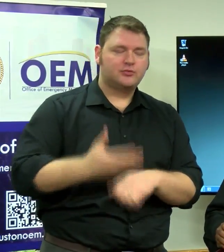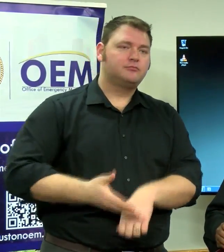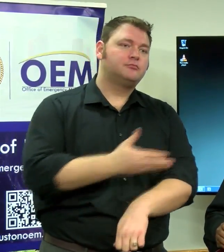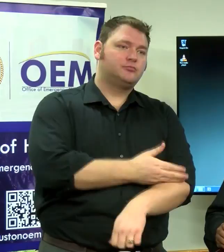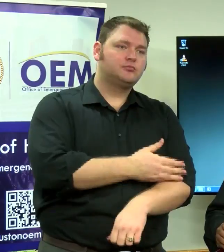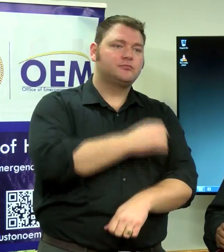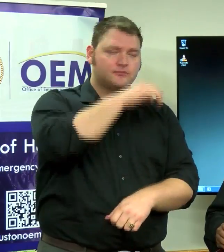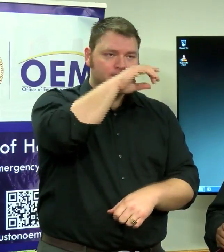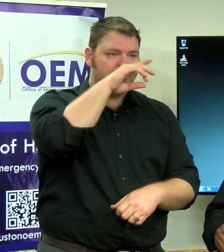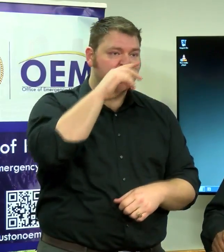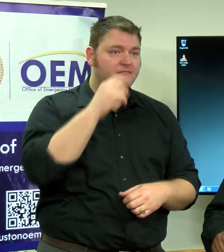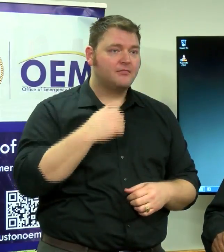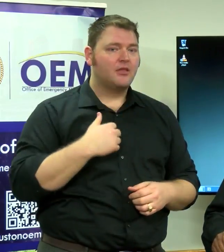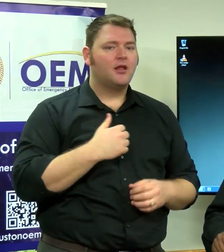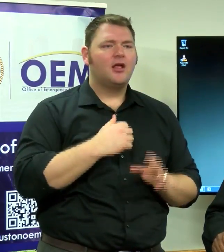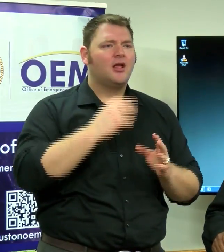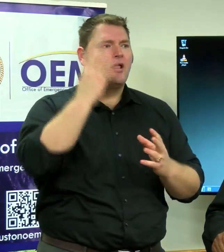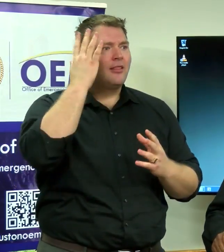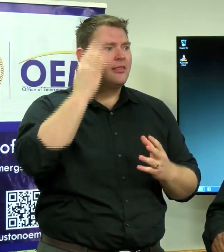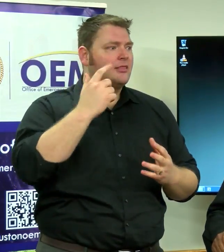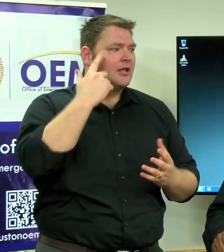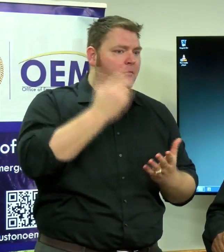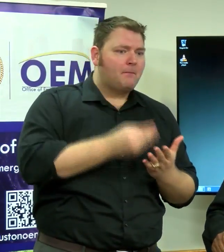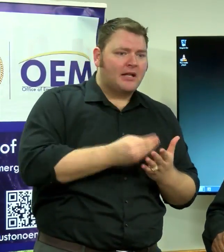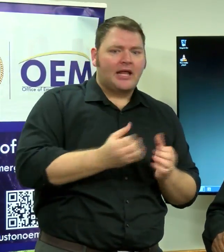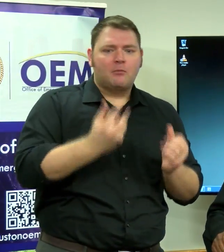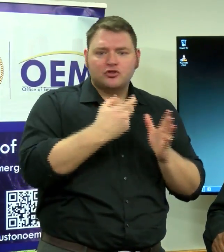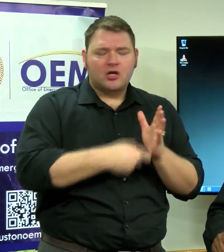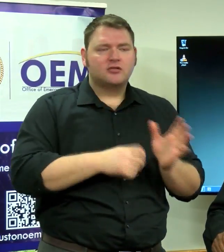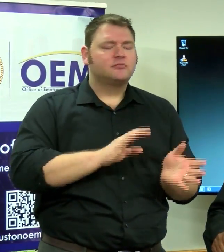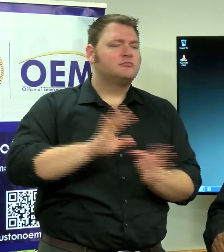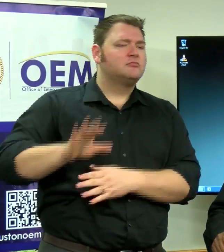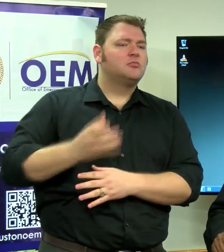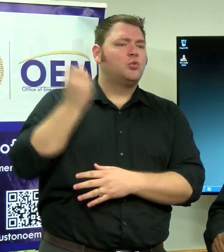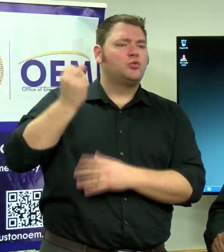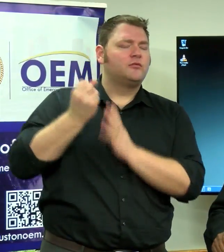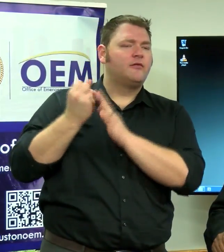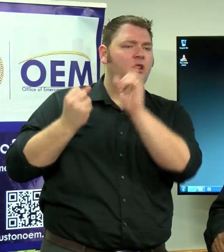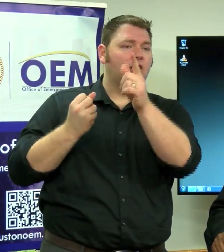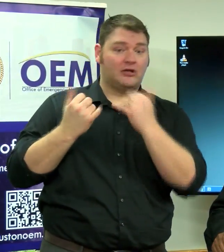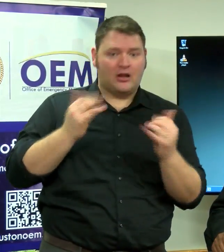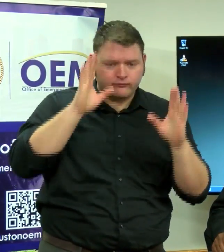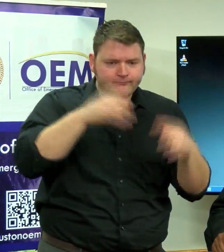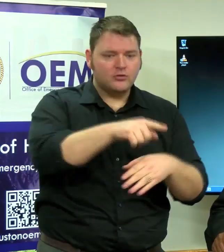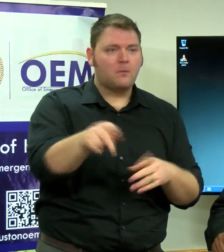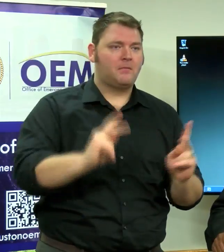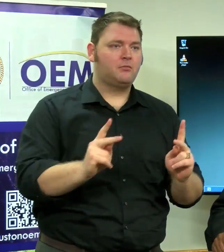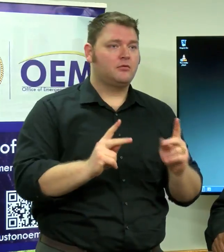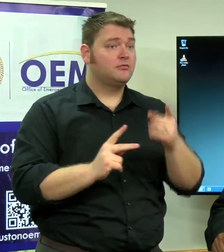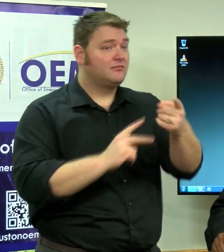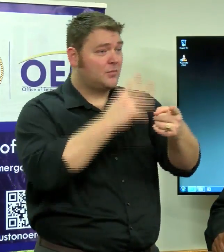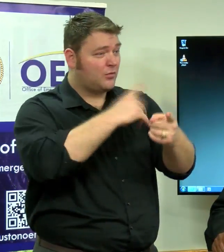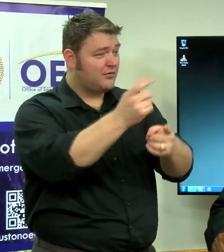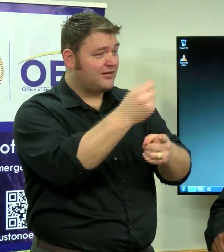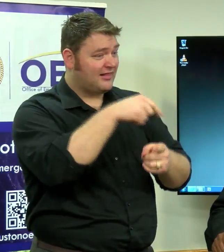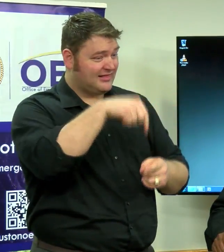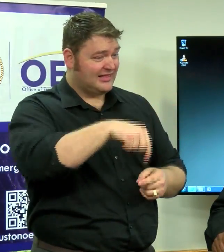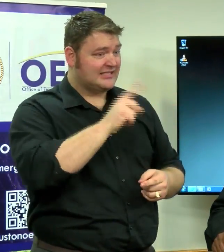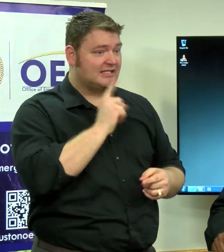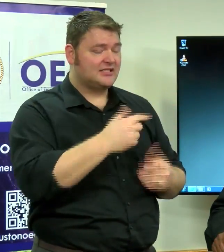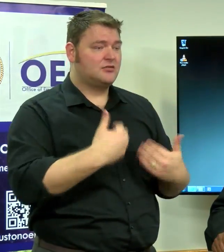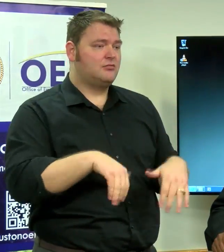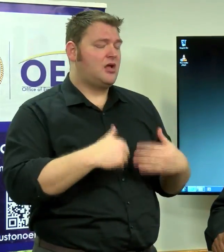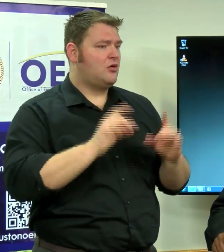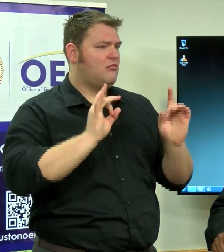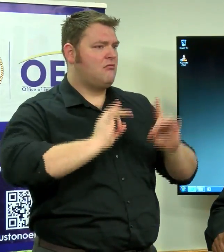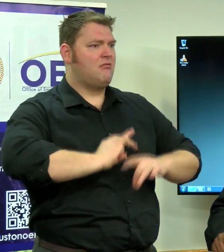about the cost and all of that later. Right now, we want to address their situation. So this event is certainly epic. Is there anything